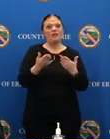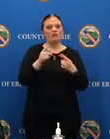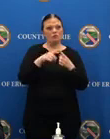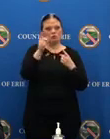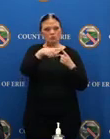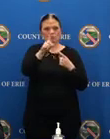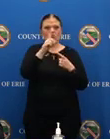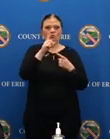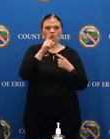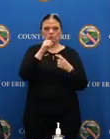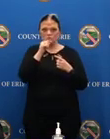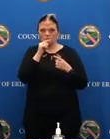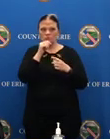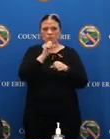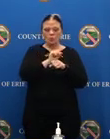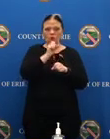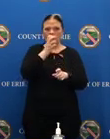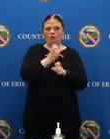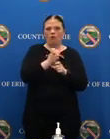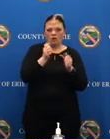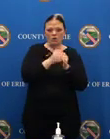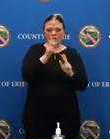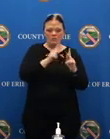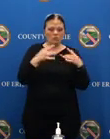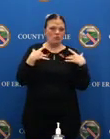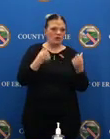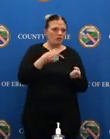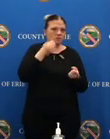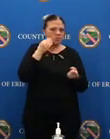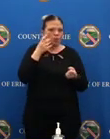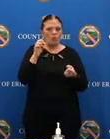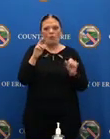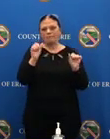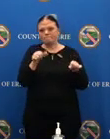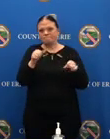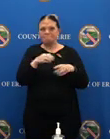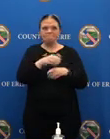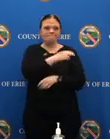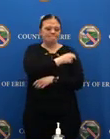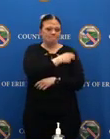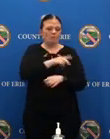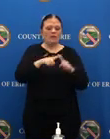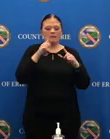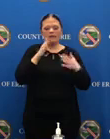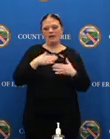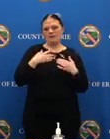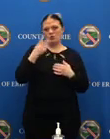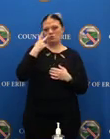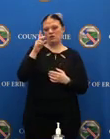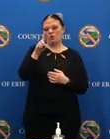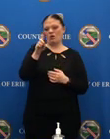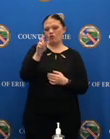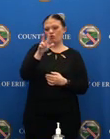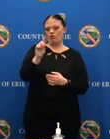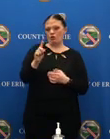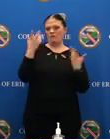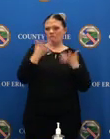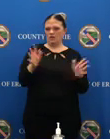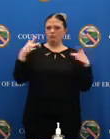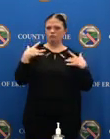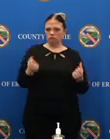those who worked very hard on those individuals, whether they recovered at home or were potentially in a hospital. But I am glad to see that 131 have